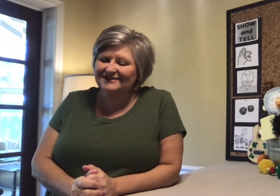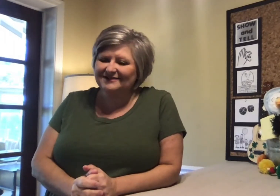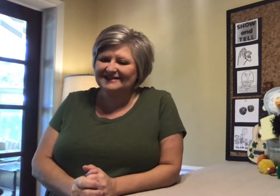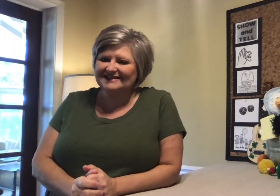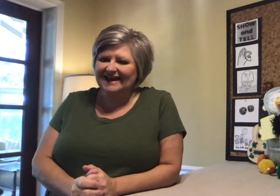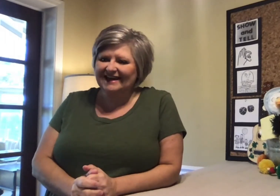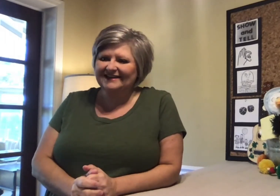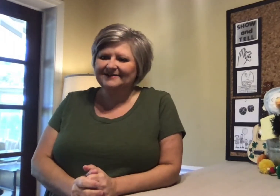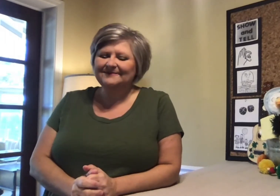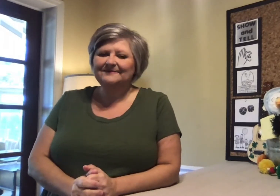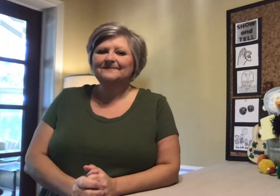and say.